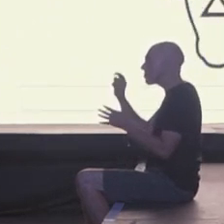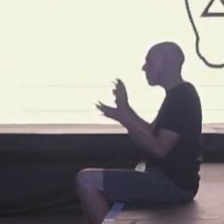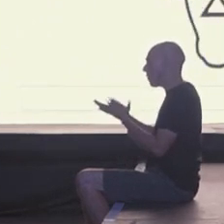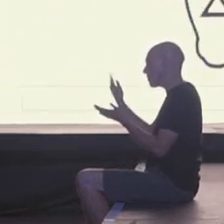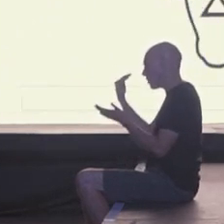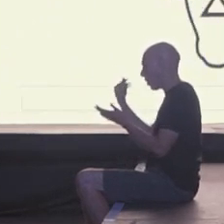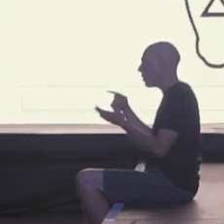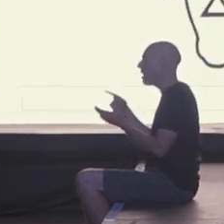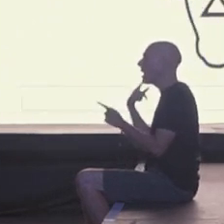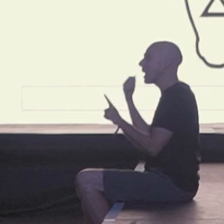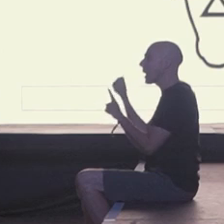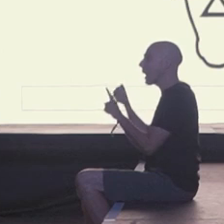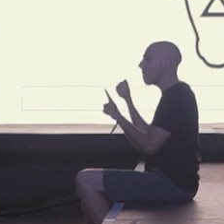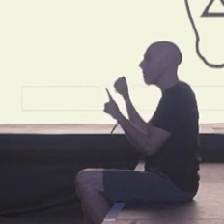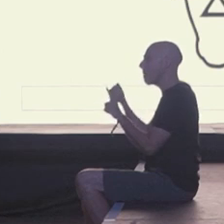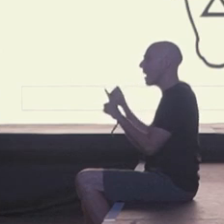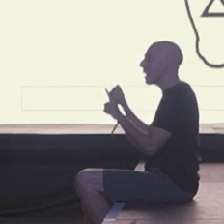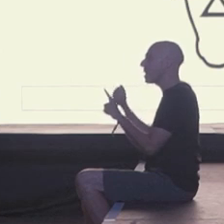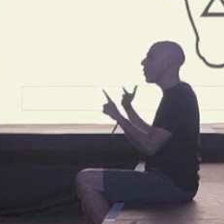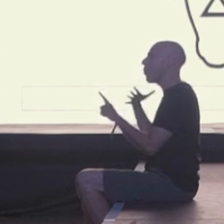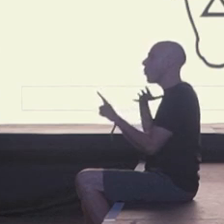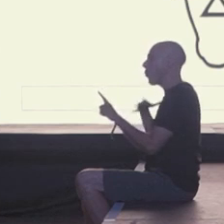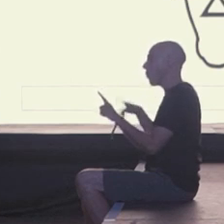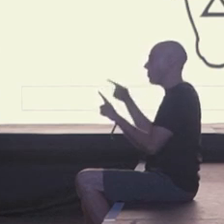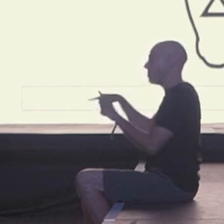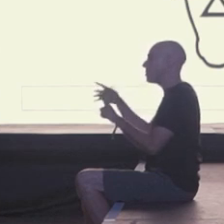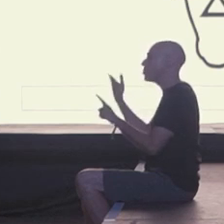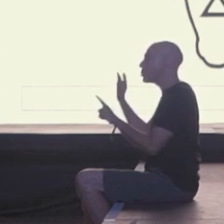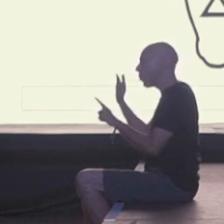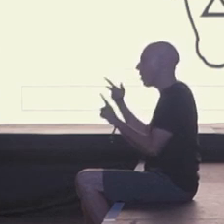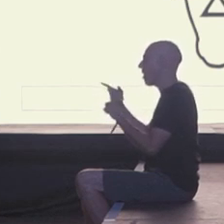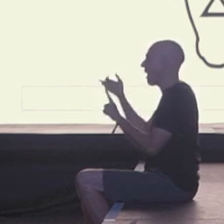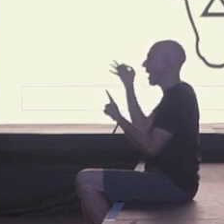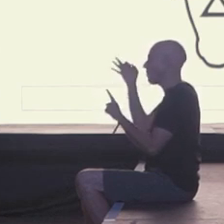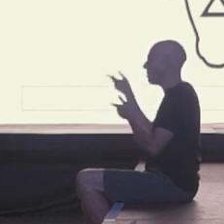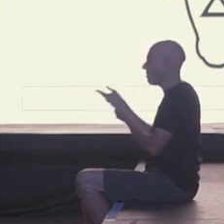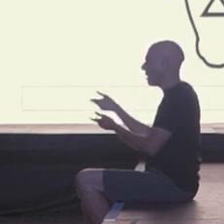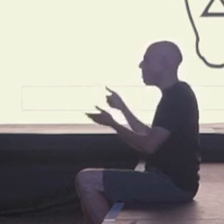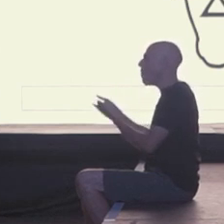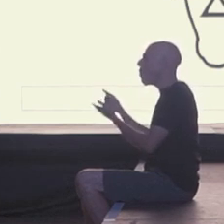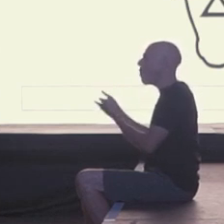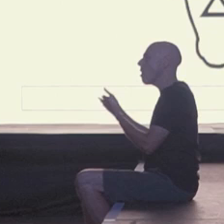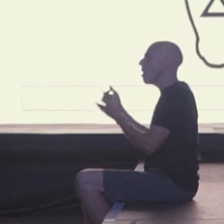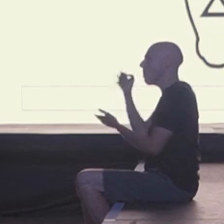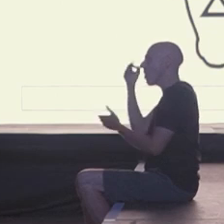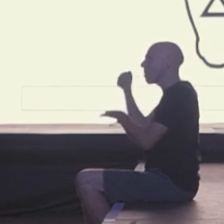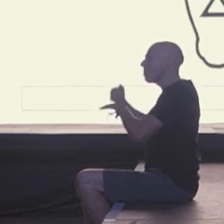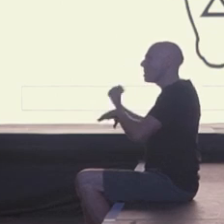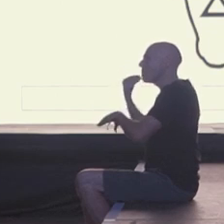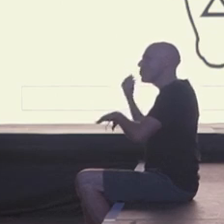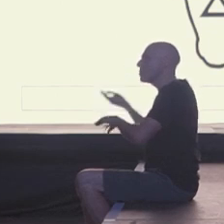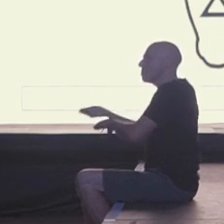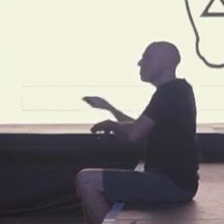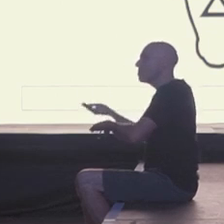And the campaign was to get more plant-based meals in schools and councils across the UK, because Leeds did it, which is amazing. So they